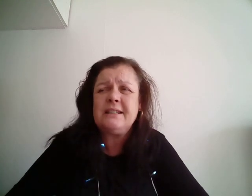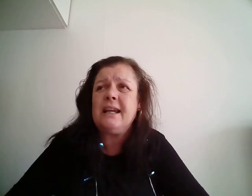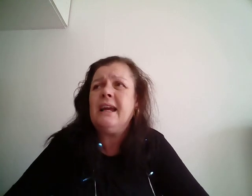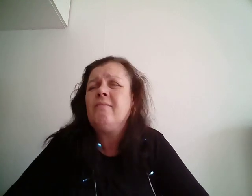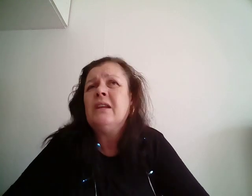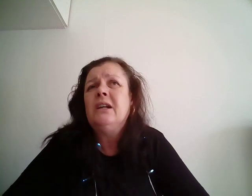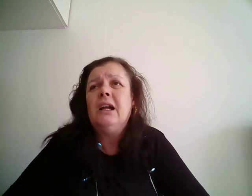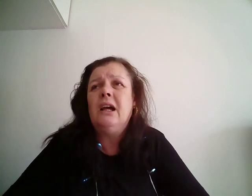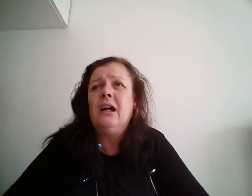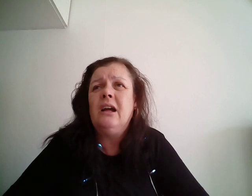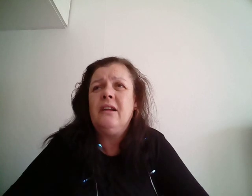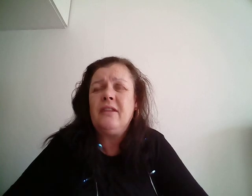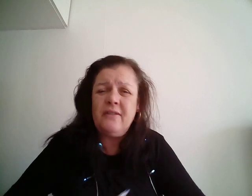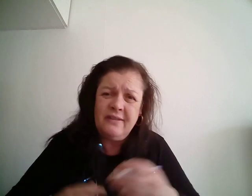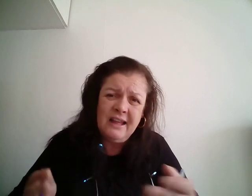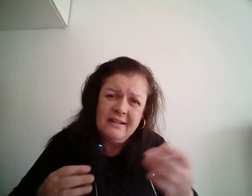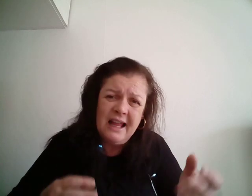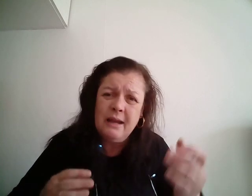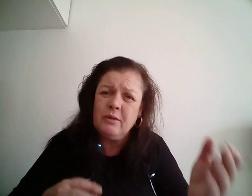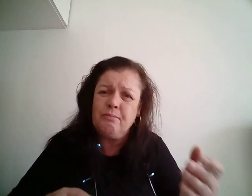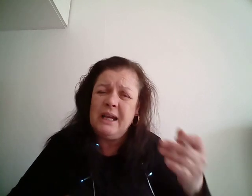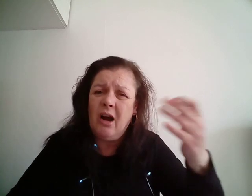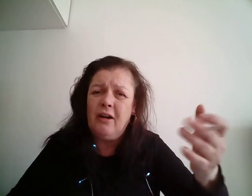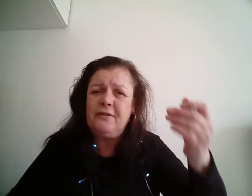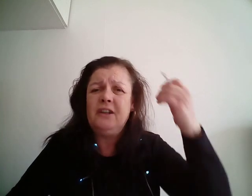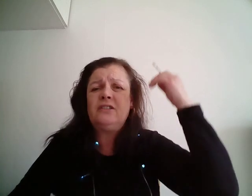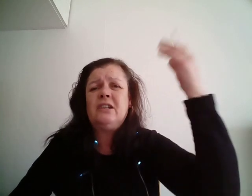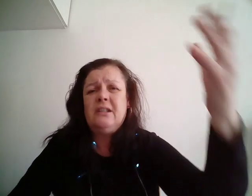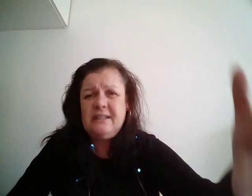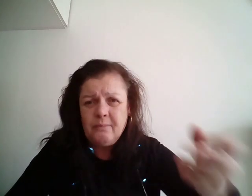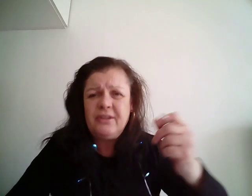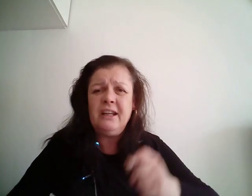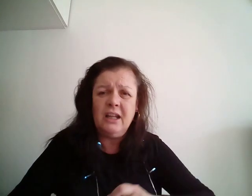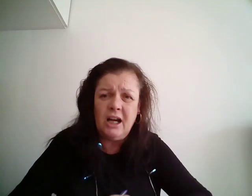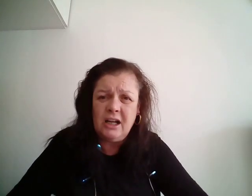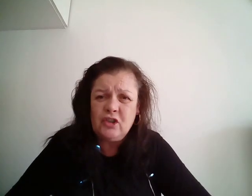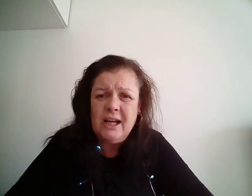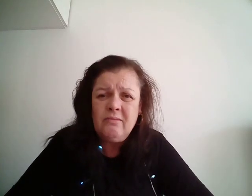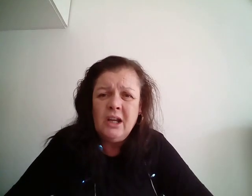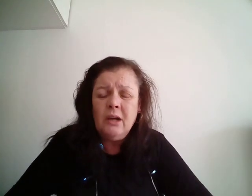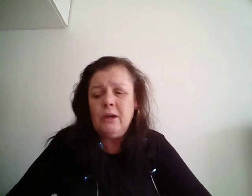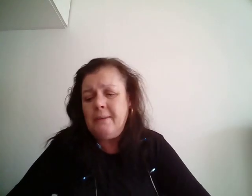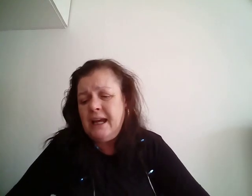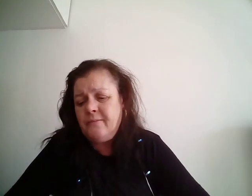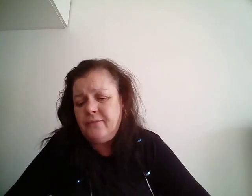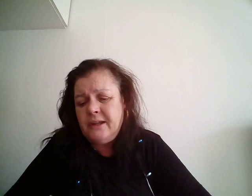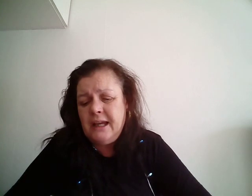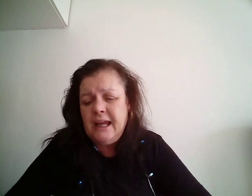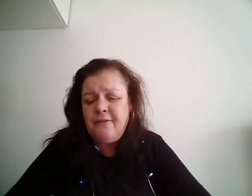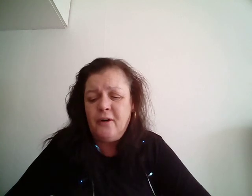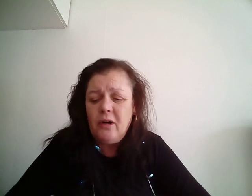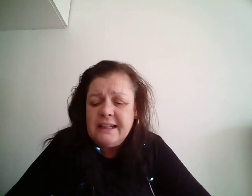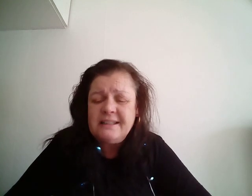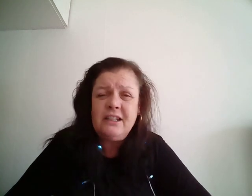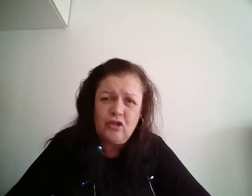okay? Then they would be offered something larger. Well, I mean, if all this is